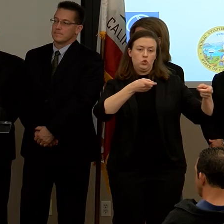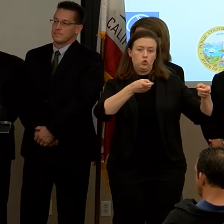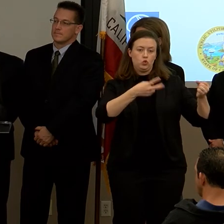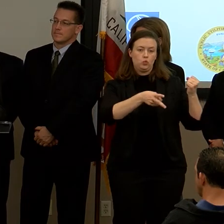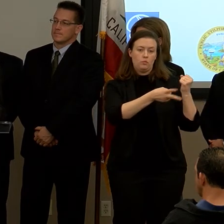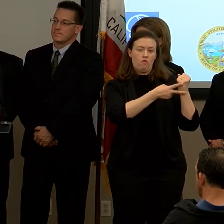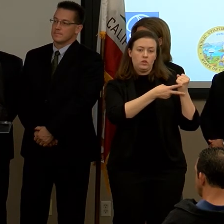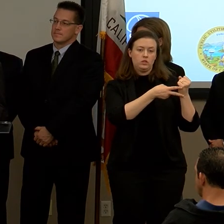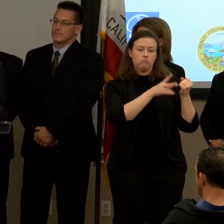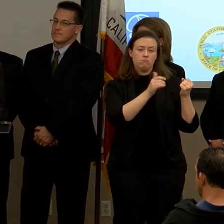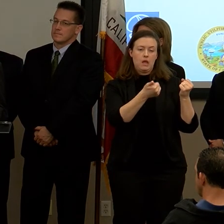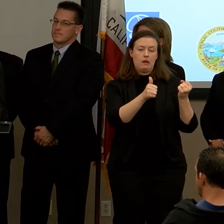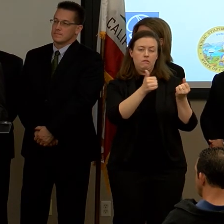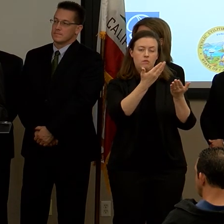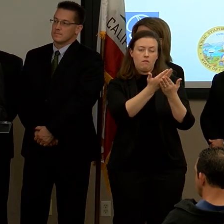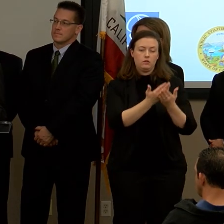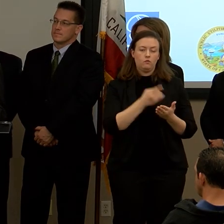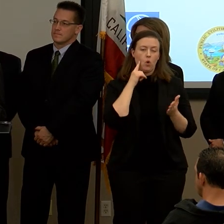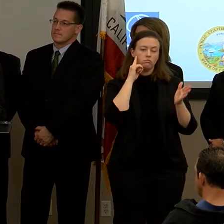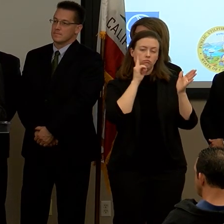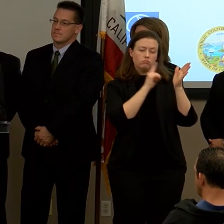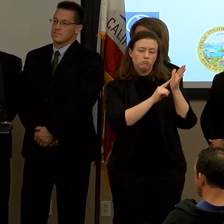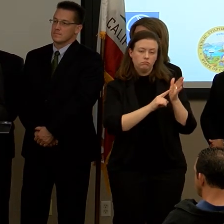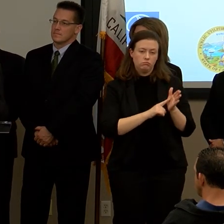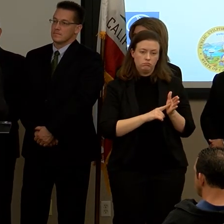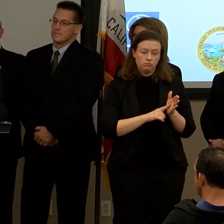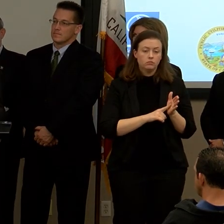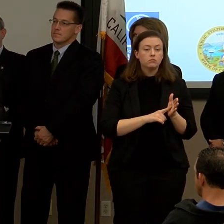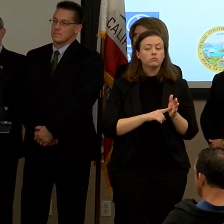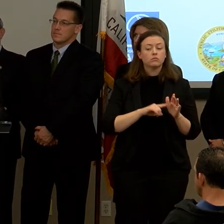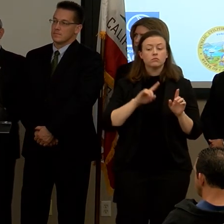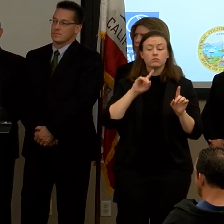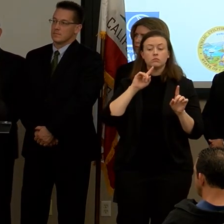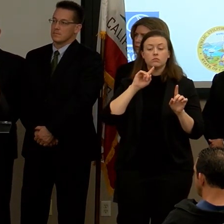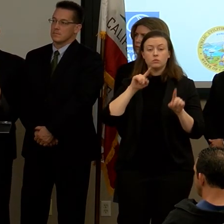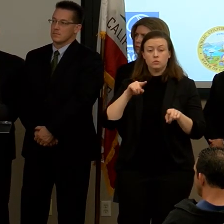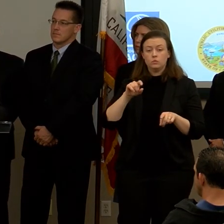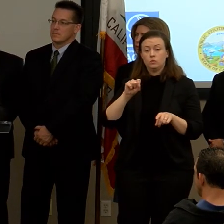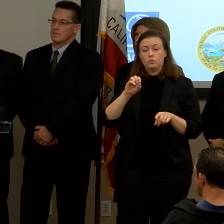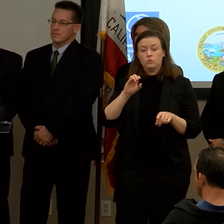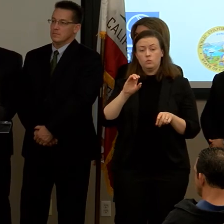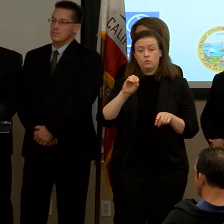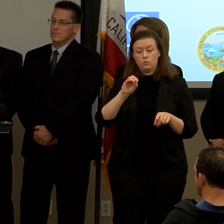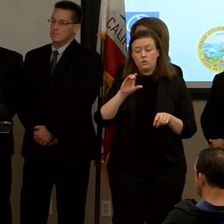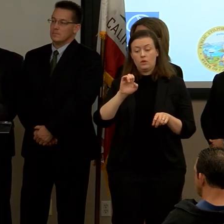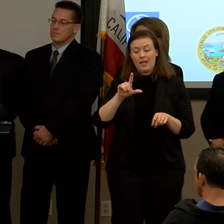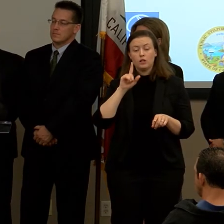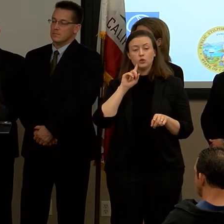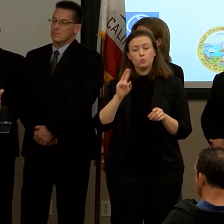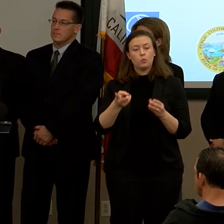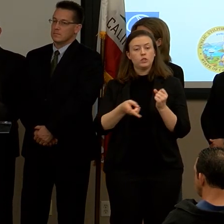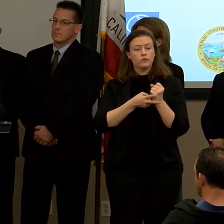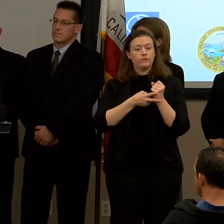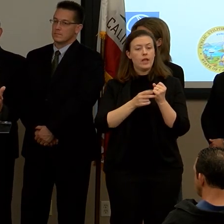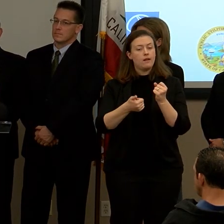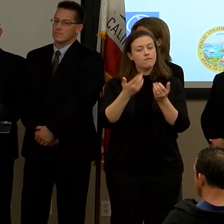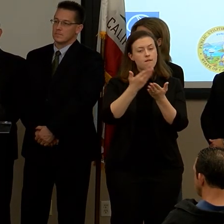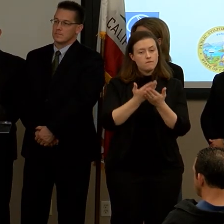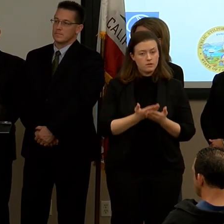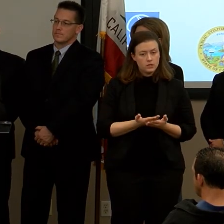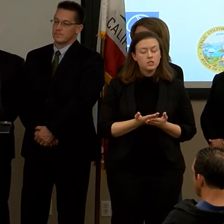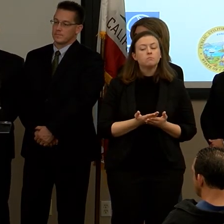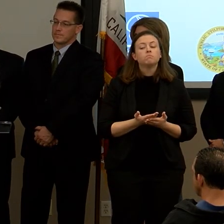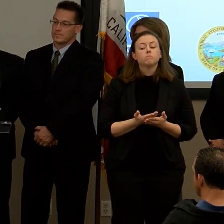evidence. We've ordered the utility Southern California Gas to take steps to preserve evidence. We'll be looking at